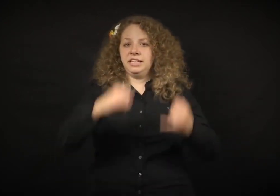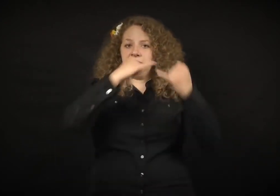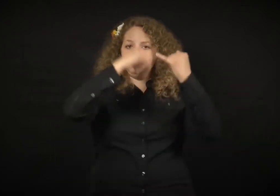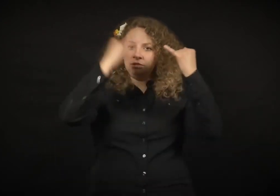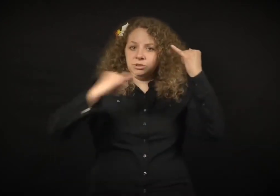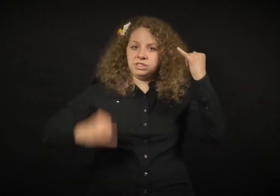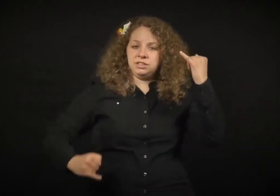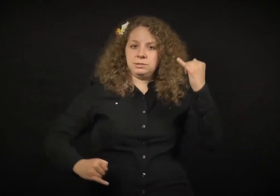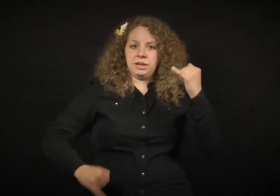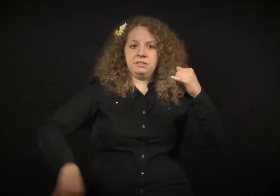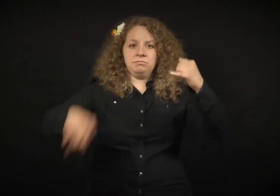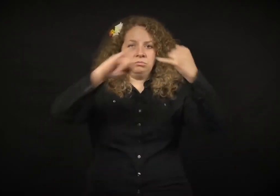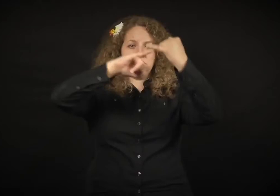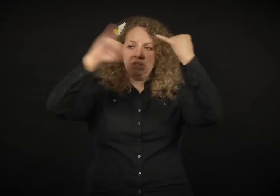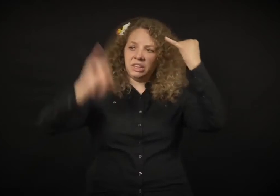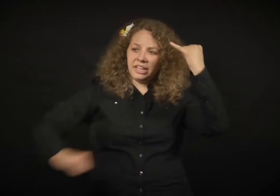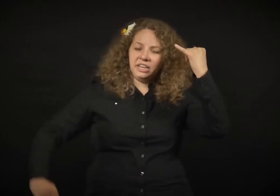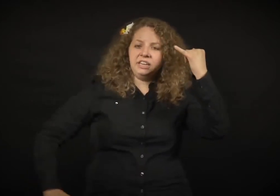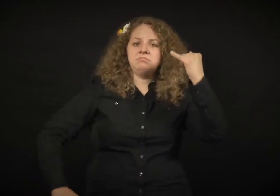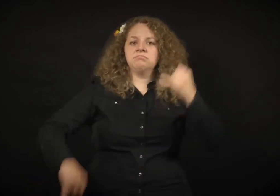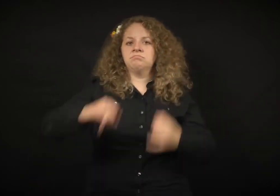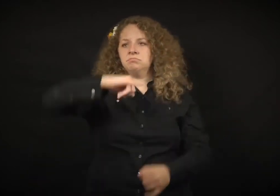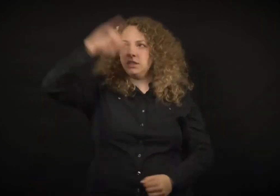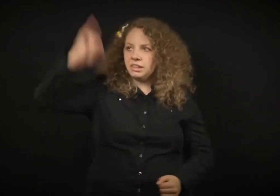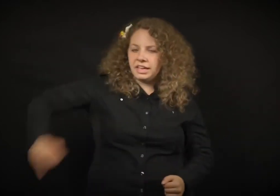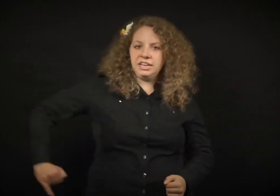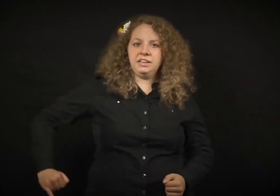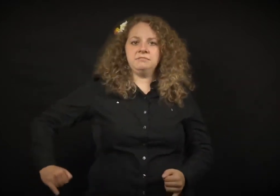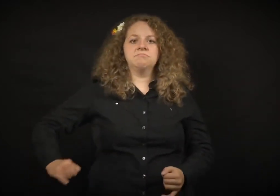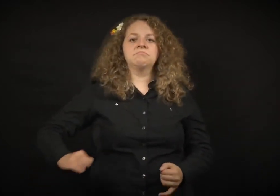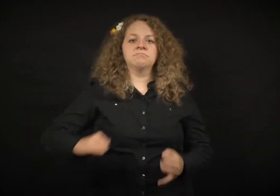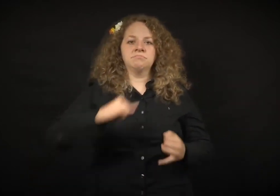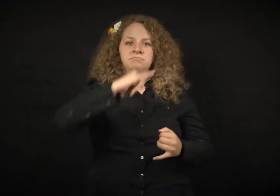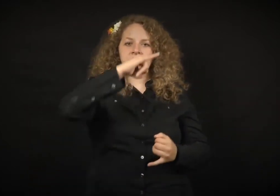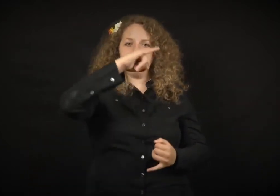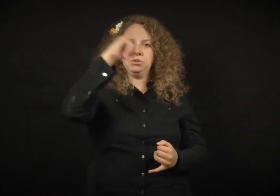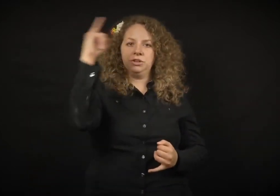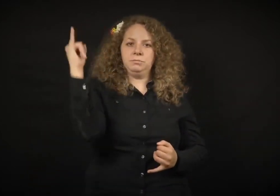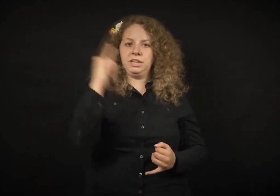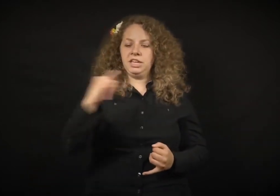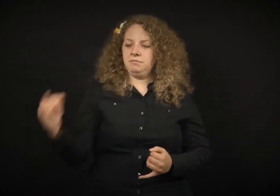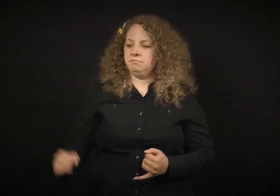Lightning, you'll see this way. Lightning, lightning, with your pinky.